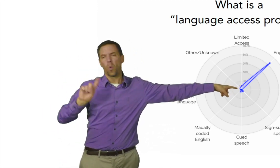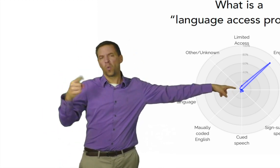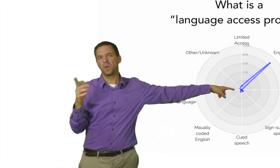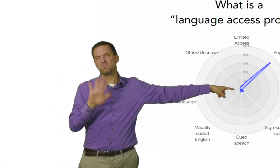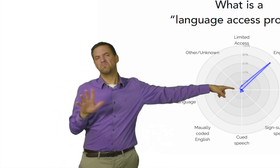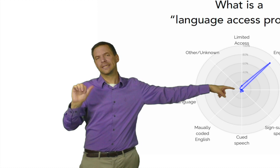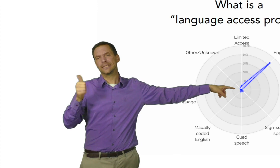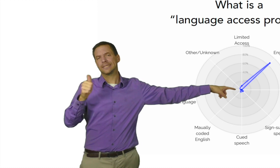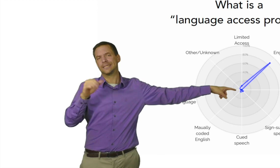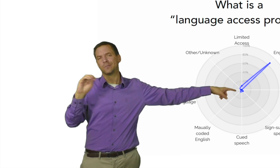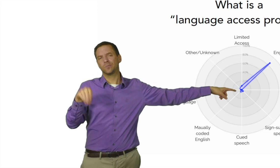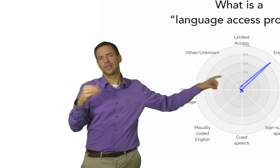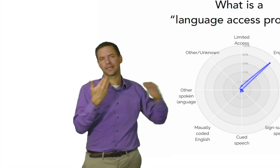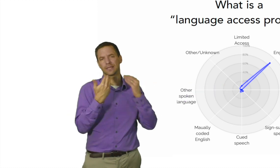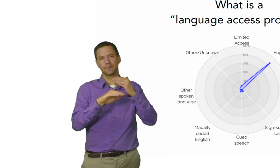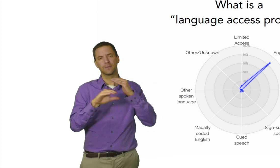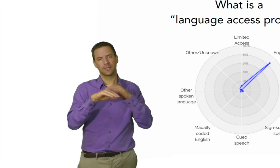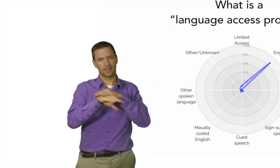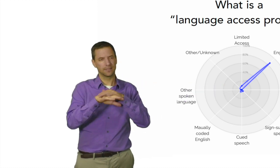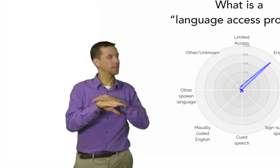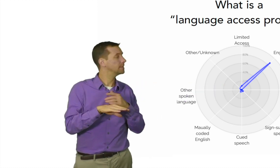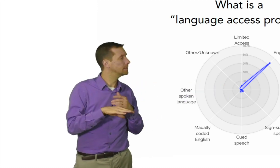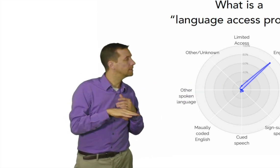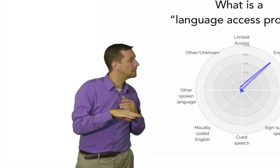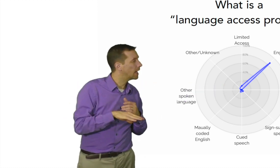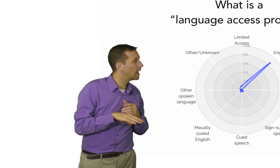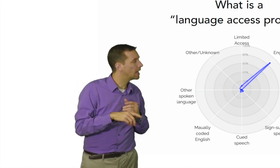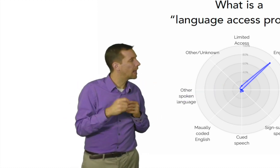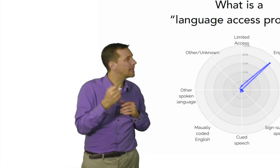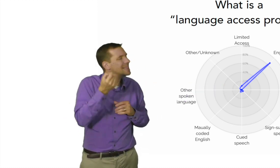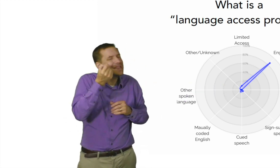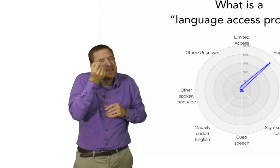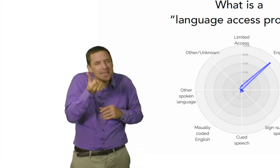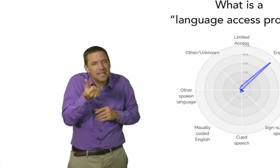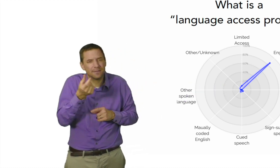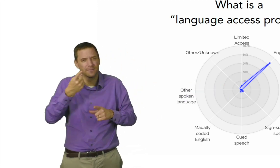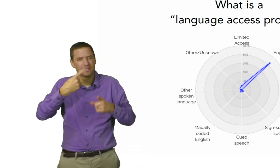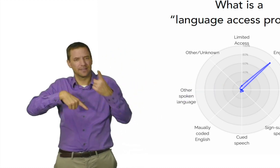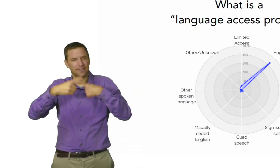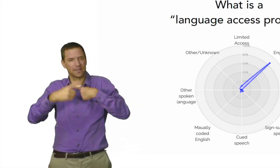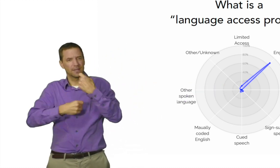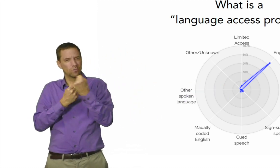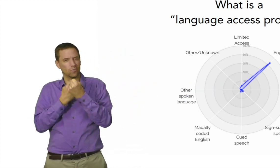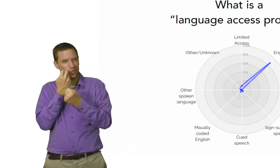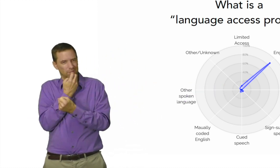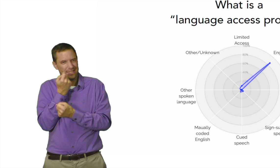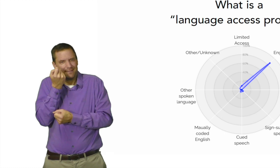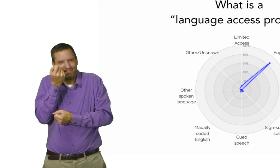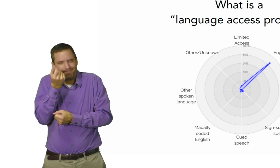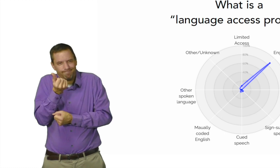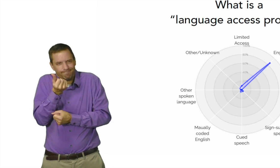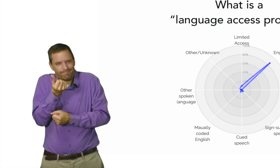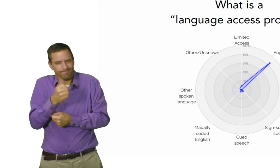And there is only about 10% of this child's experience consisting of limited access, and here we also have a little bit